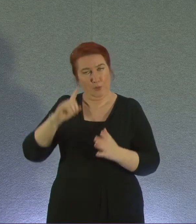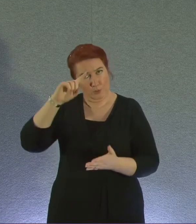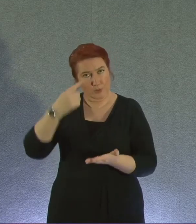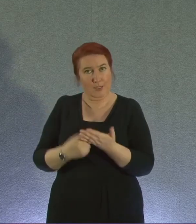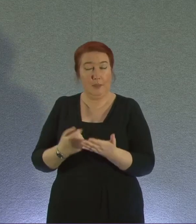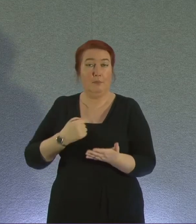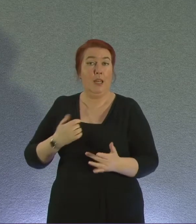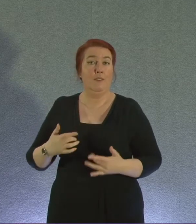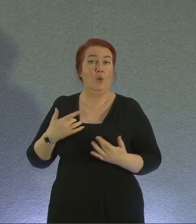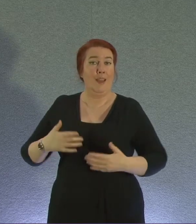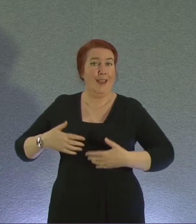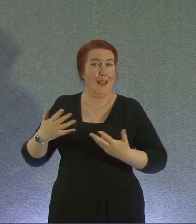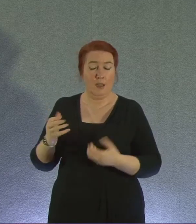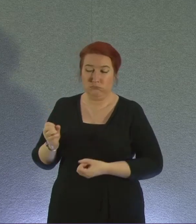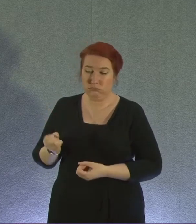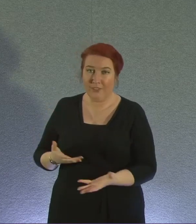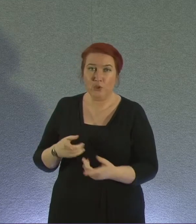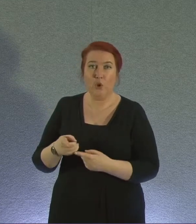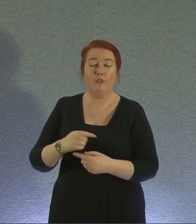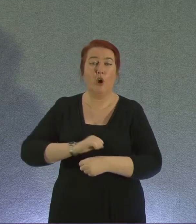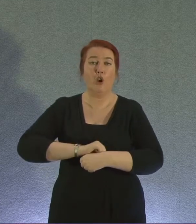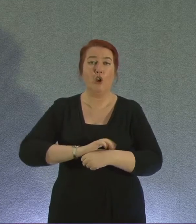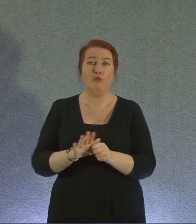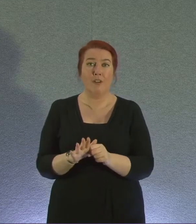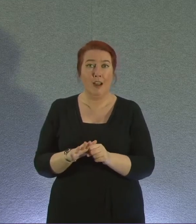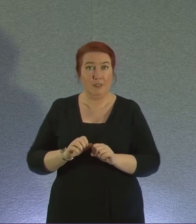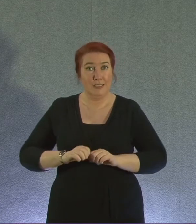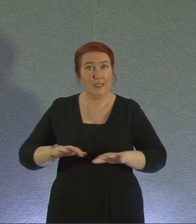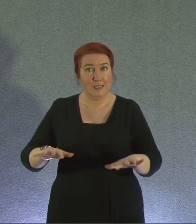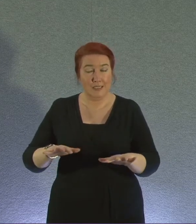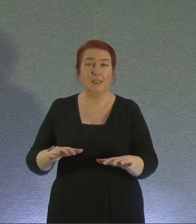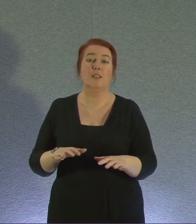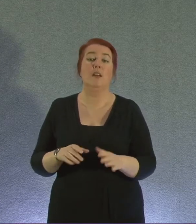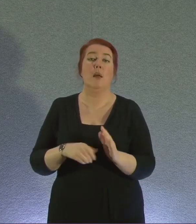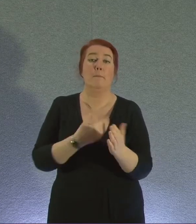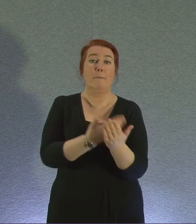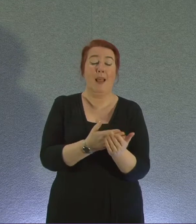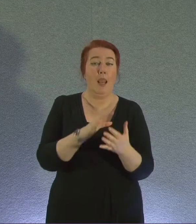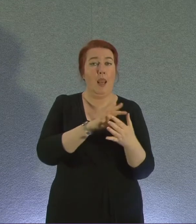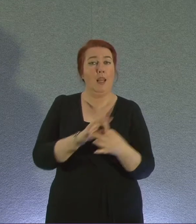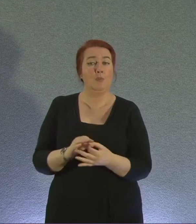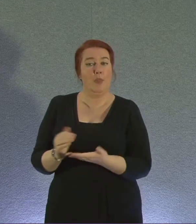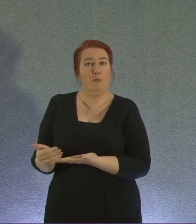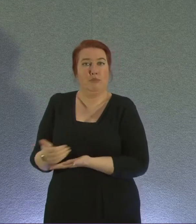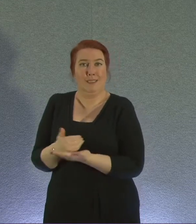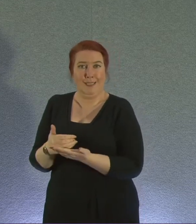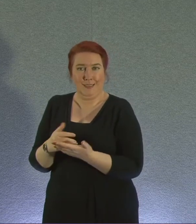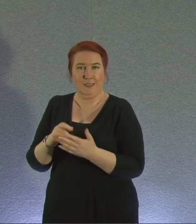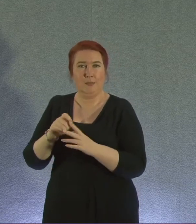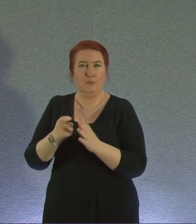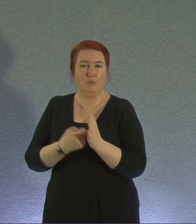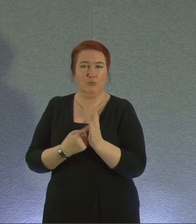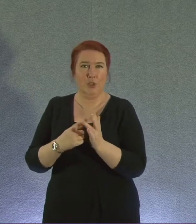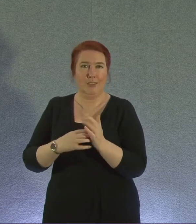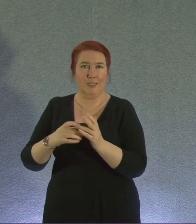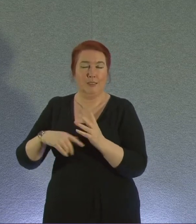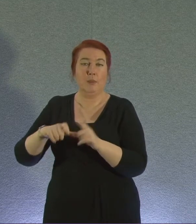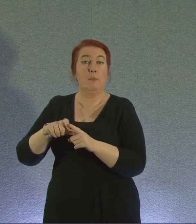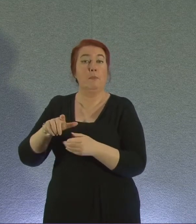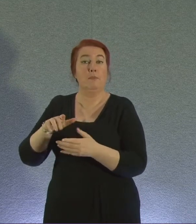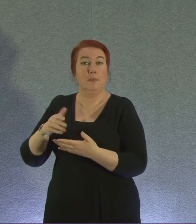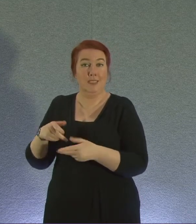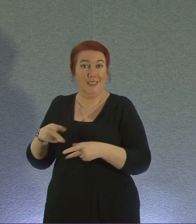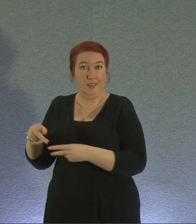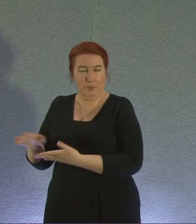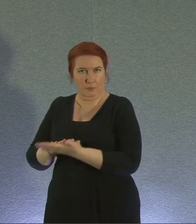my view, any provision of the coronavirus bill relates to a protected subject matter. That is, whether it modifies the electoral system or the franchise for